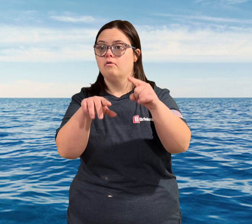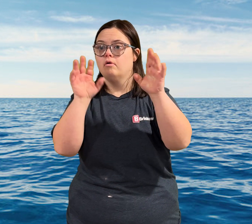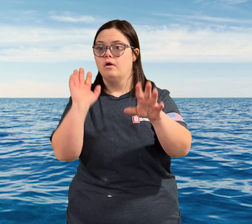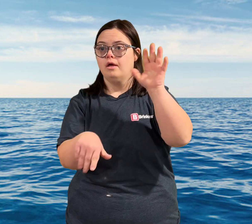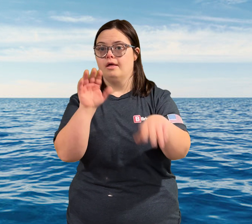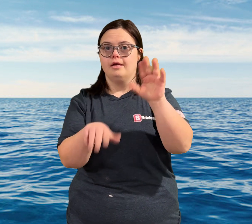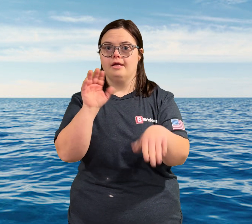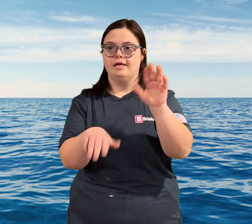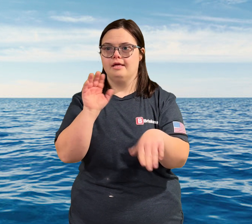feet.